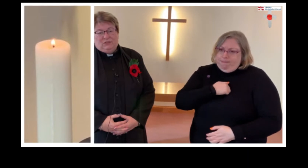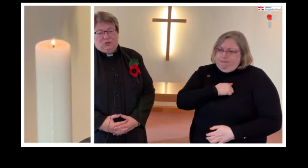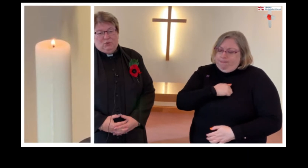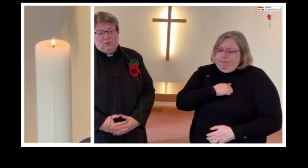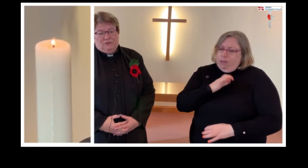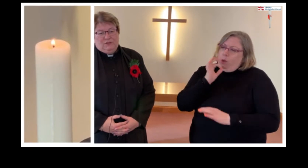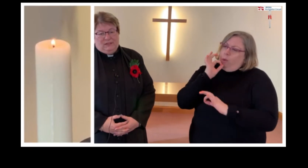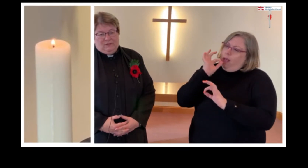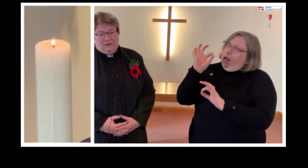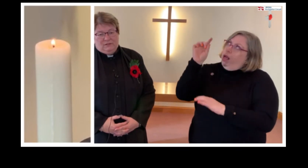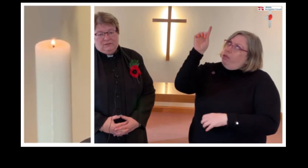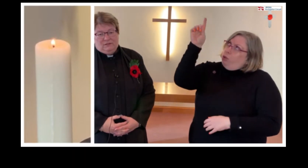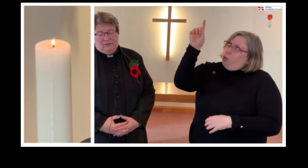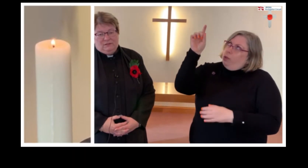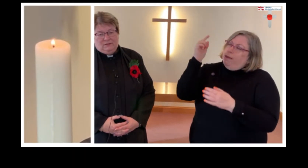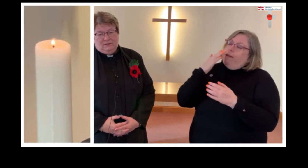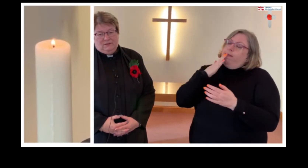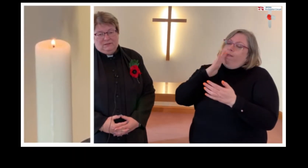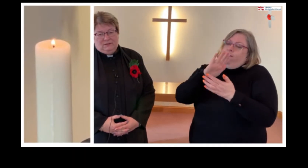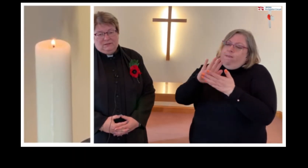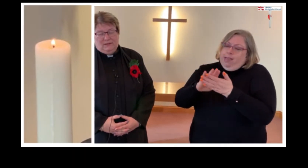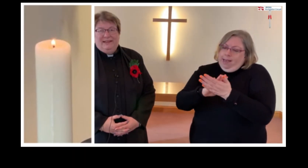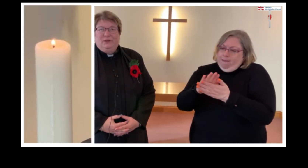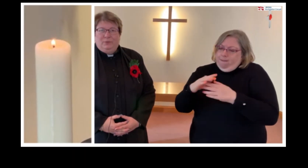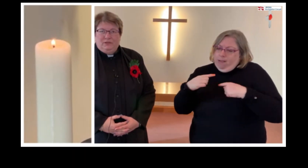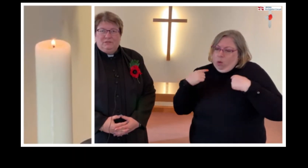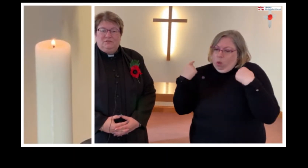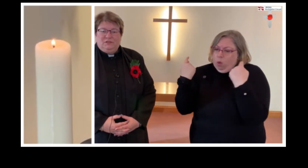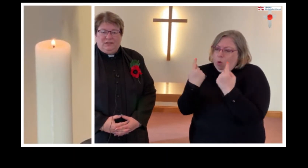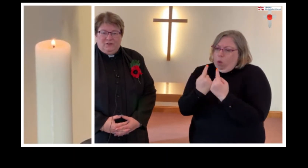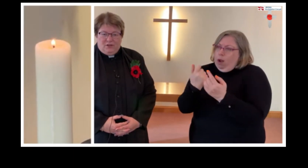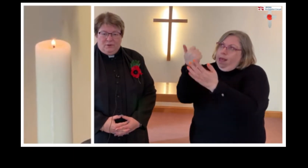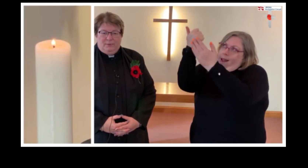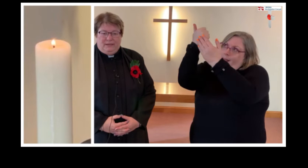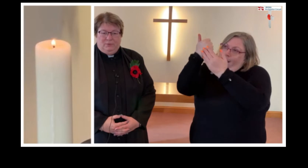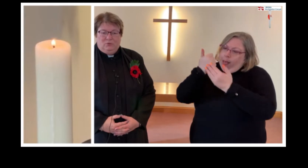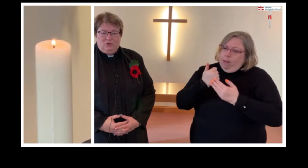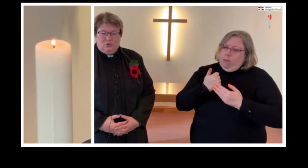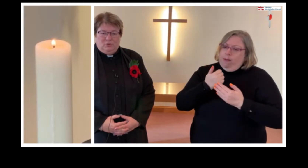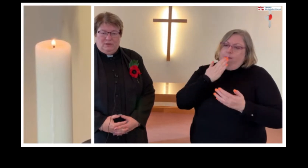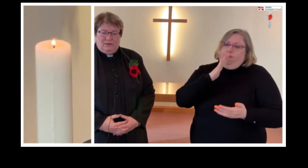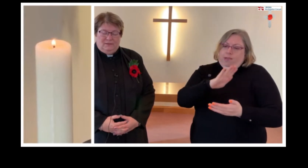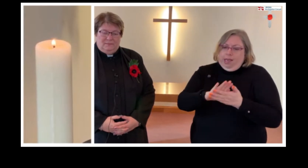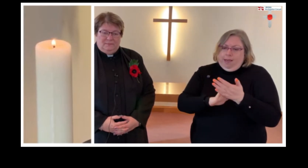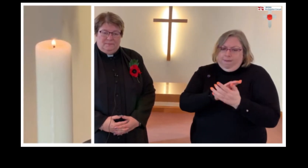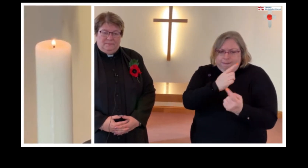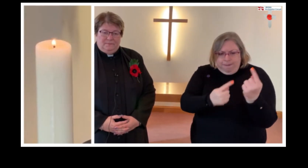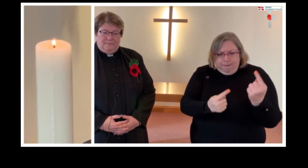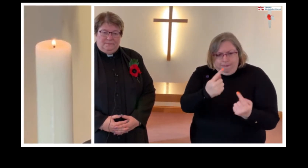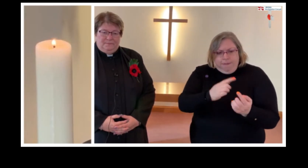We ask you to forgive us and help us to forgive other people too.